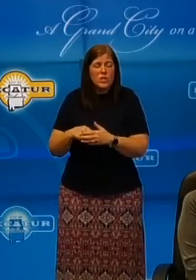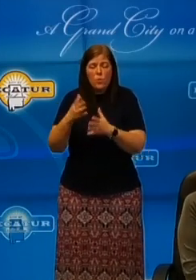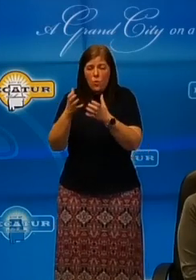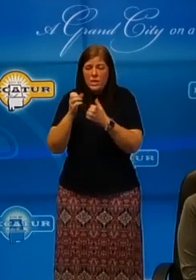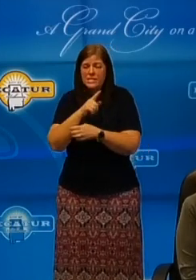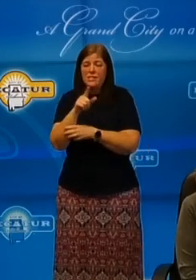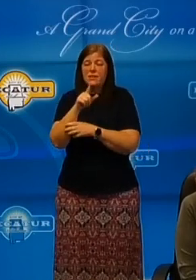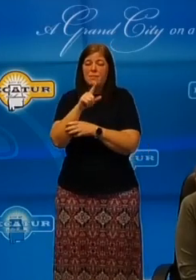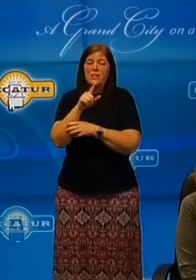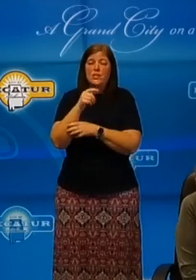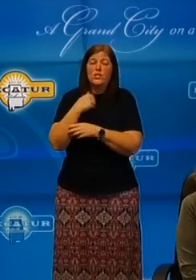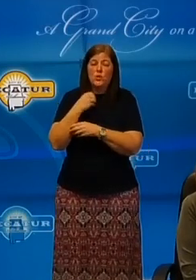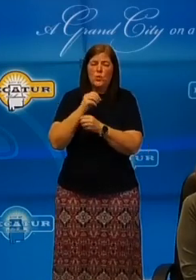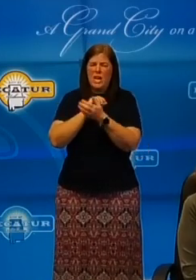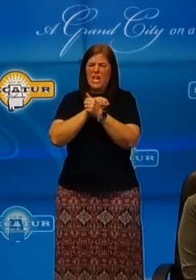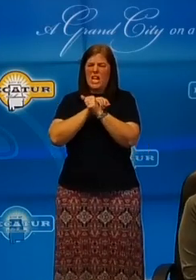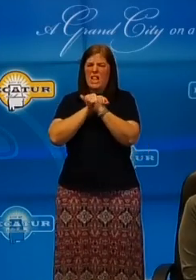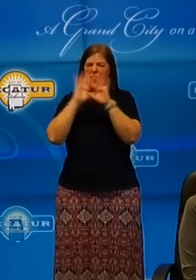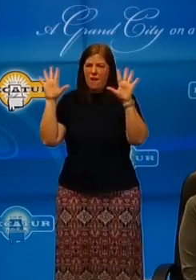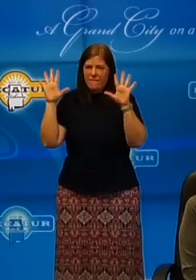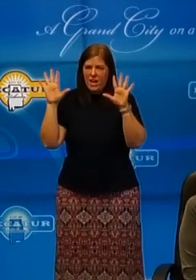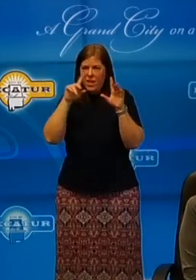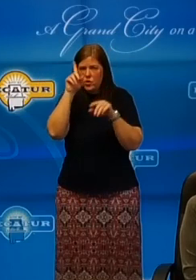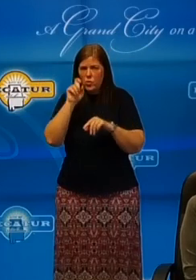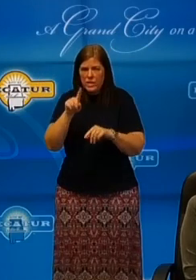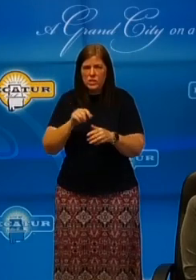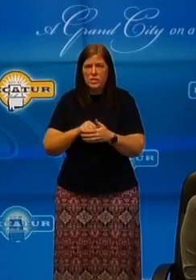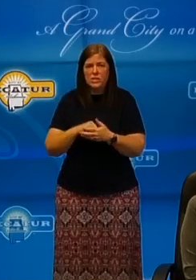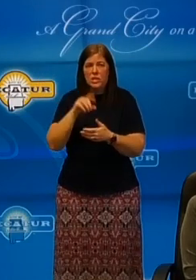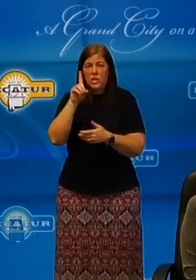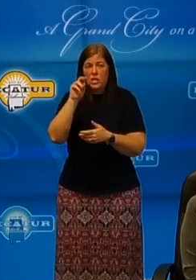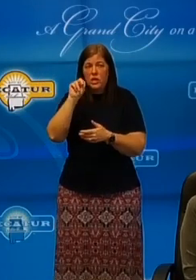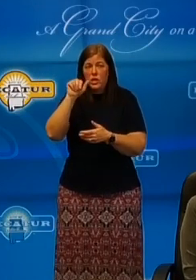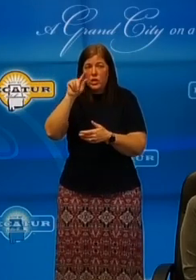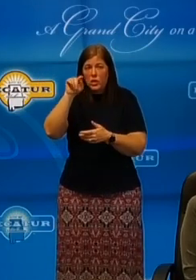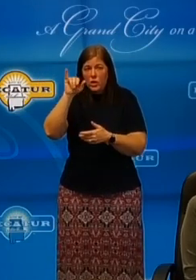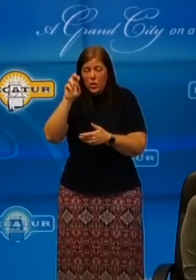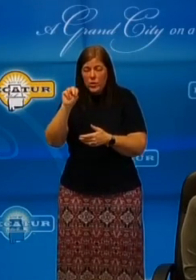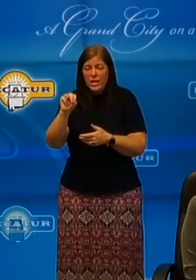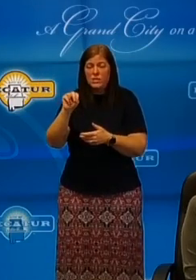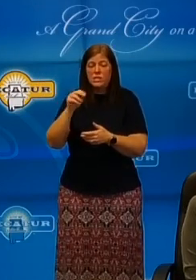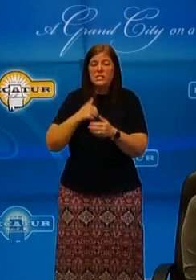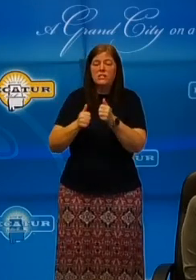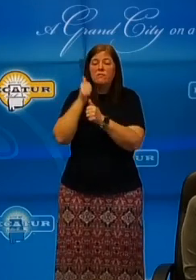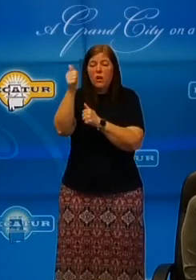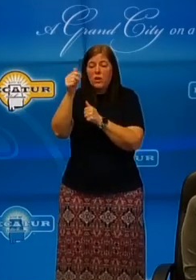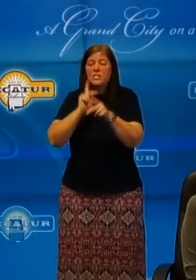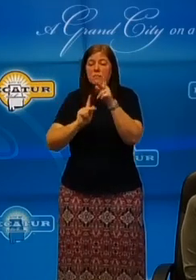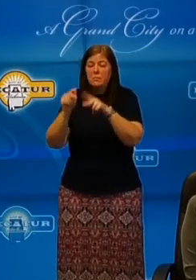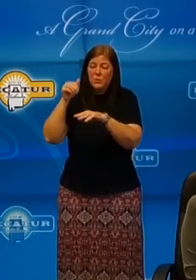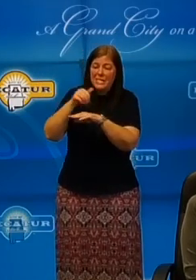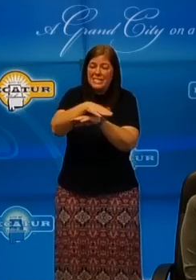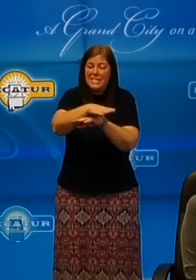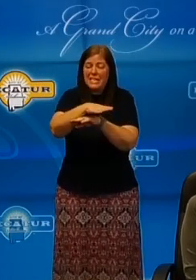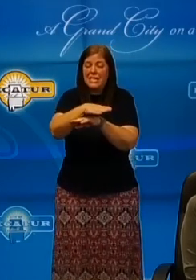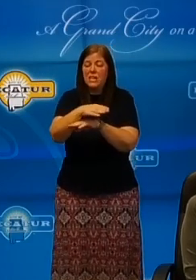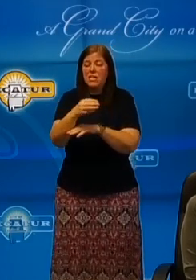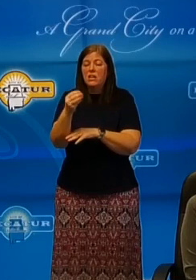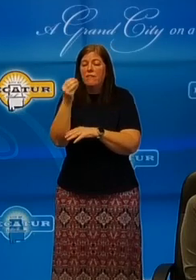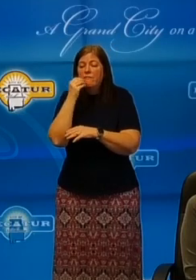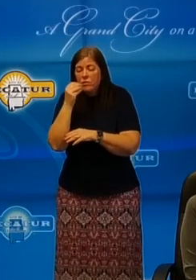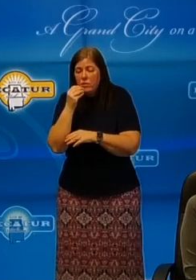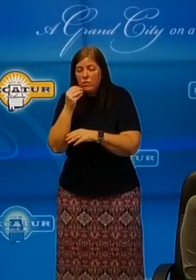question, what kind of, are you asking about donations? Donations, as far as people sending gifts, you talked about lunch, people trying to make these